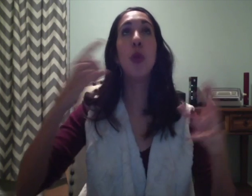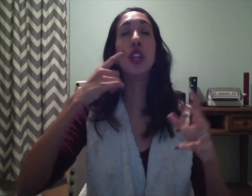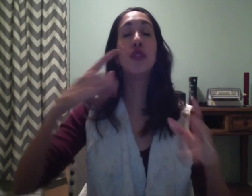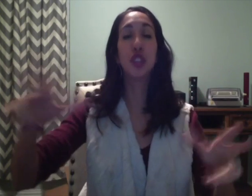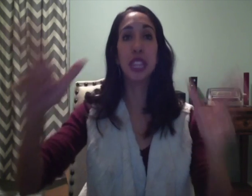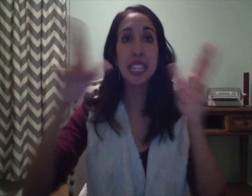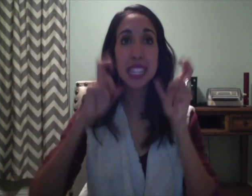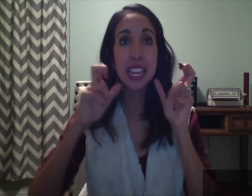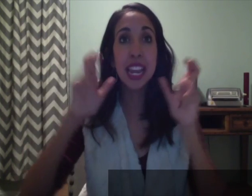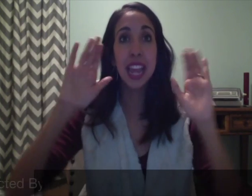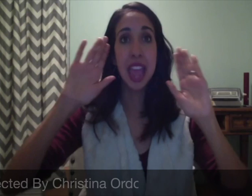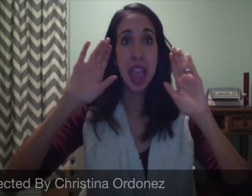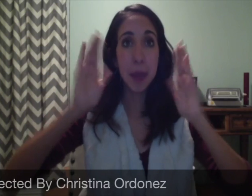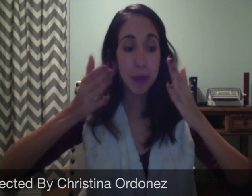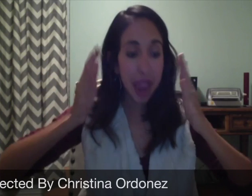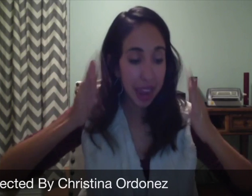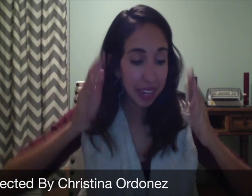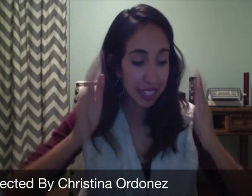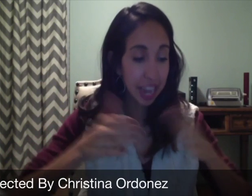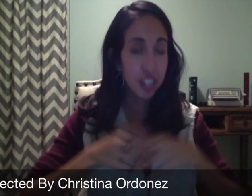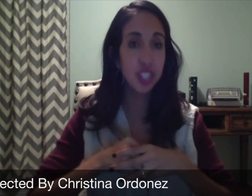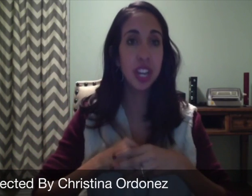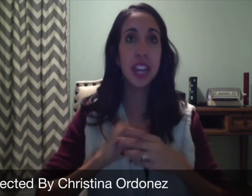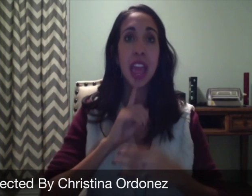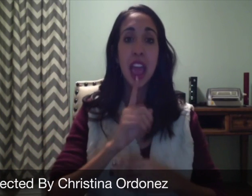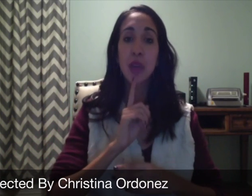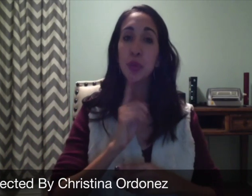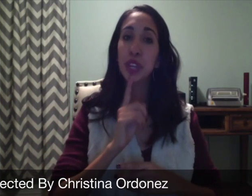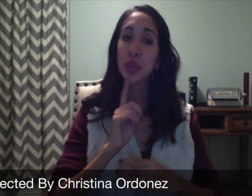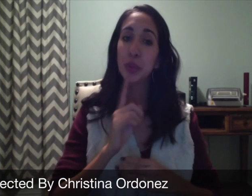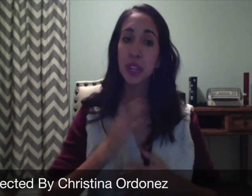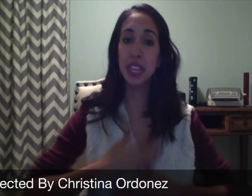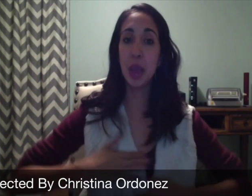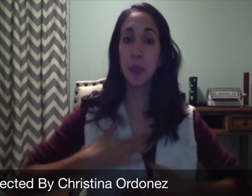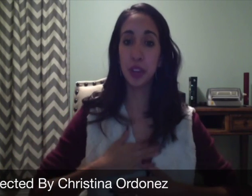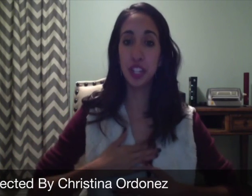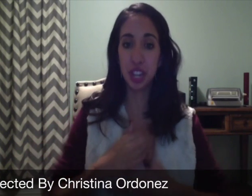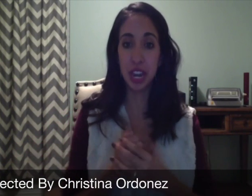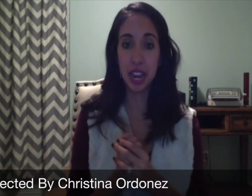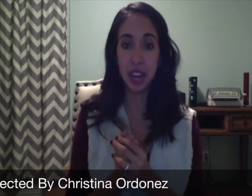much for listening and paying attention. I really, really appreciate it.